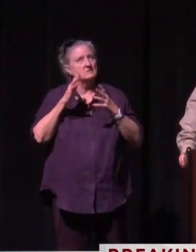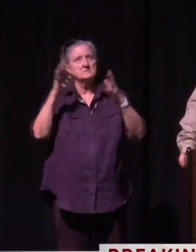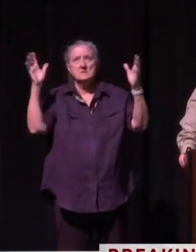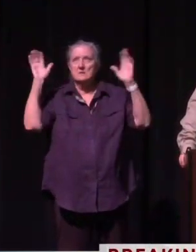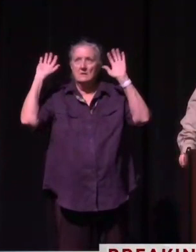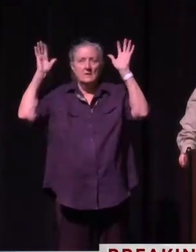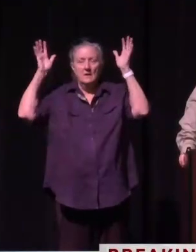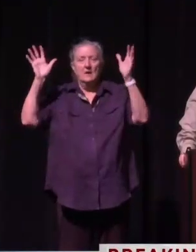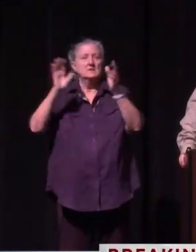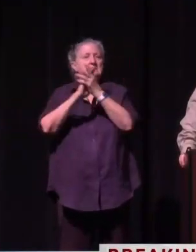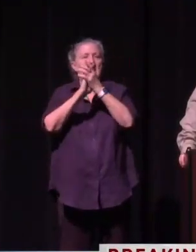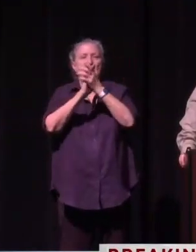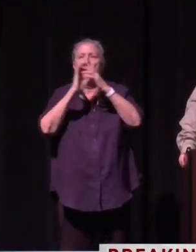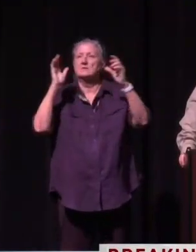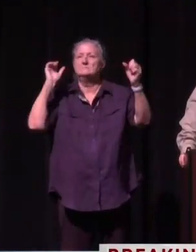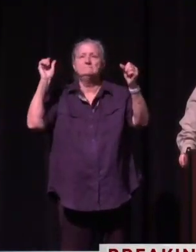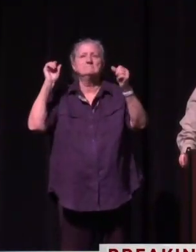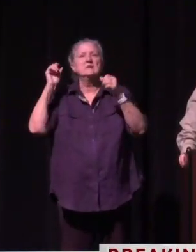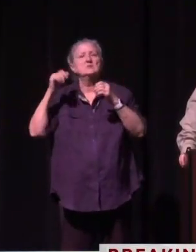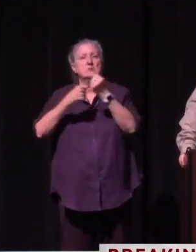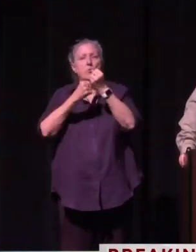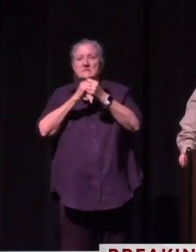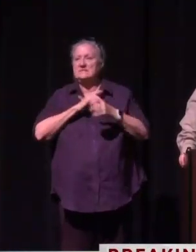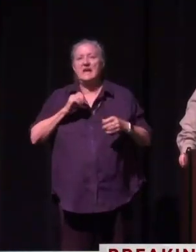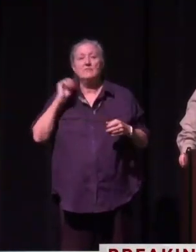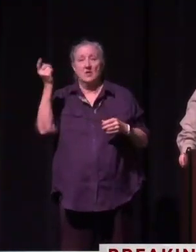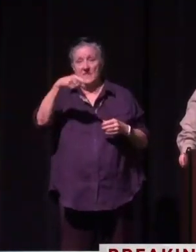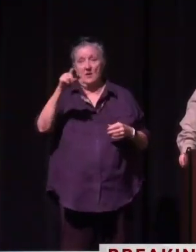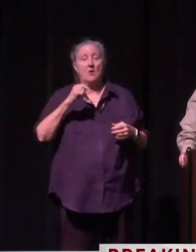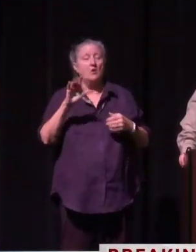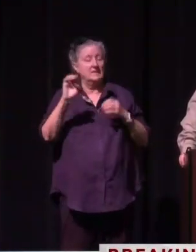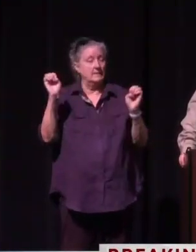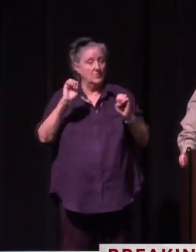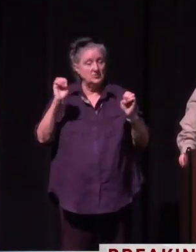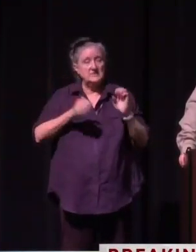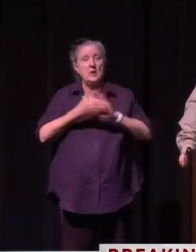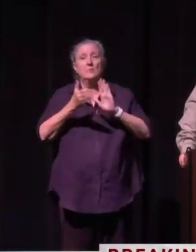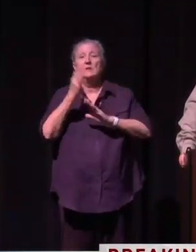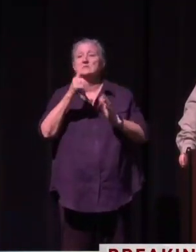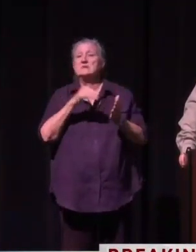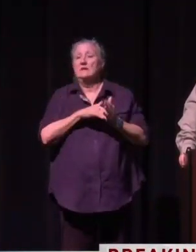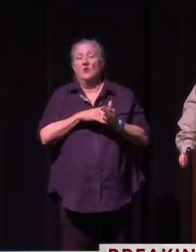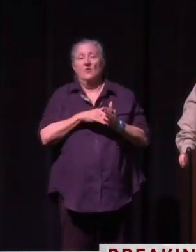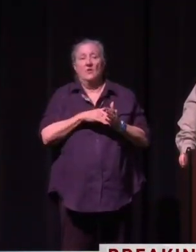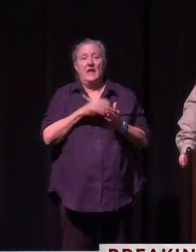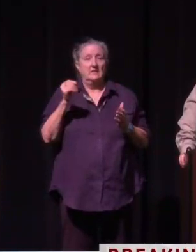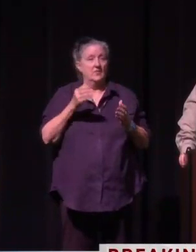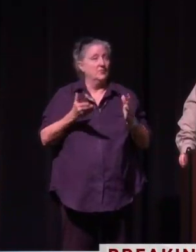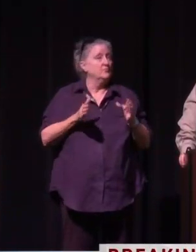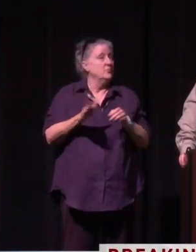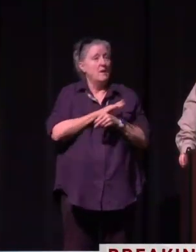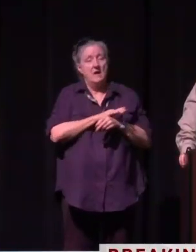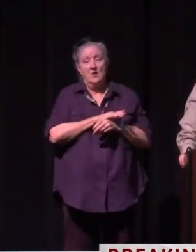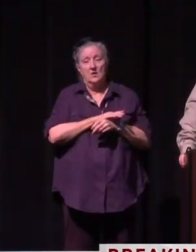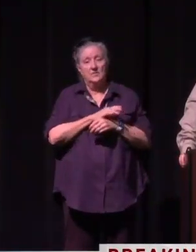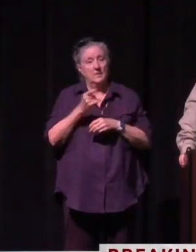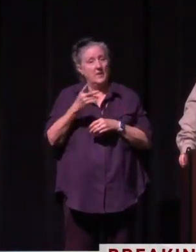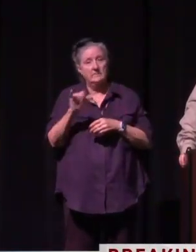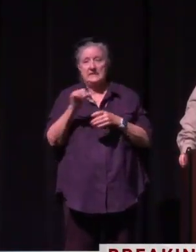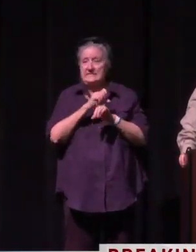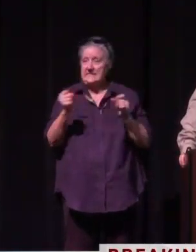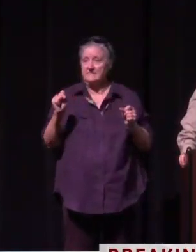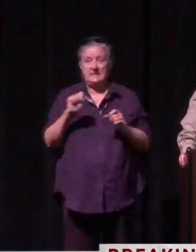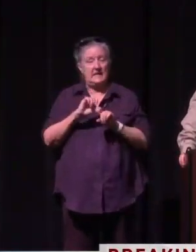out to the support staff who are there in our Emergency Operations Center and throughout the public